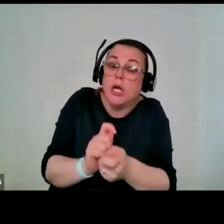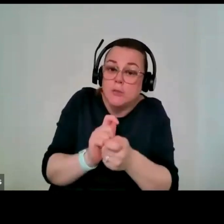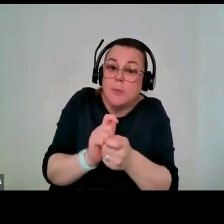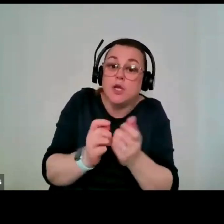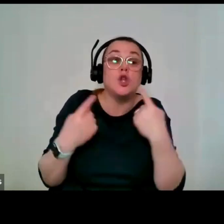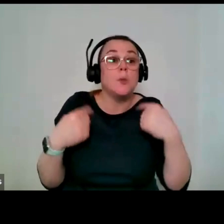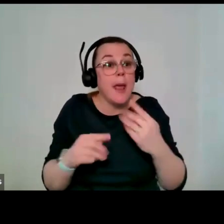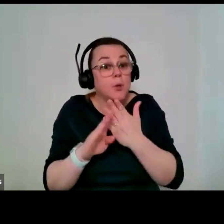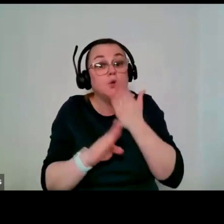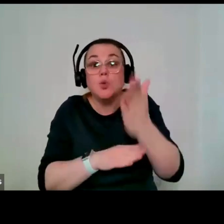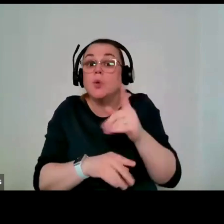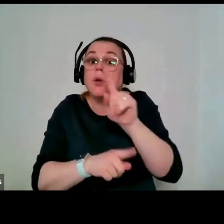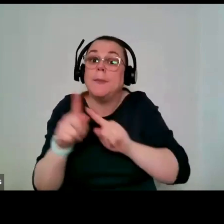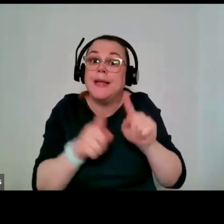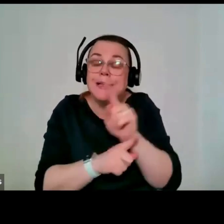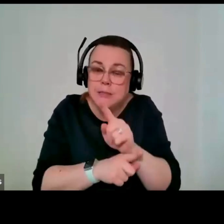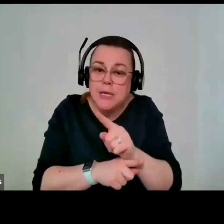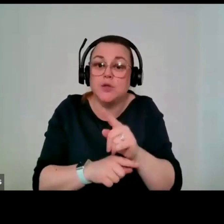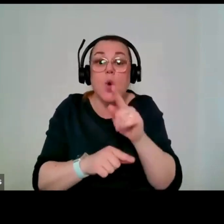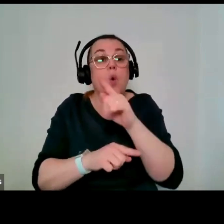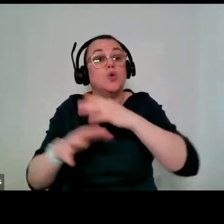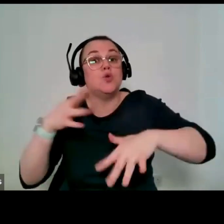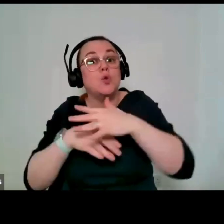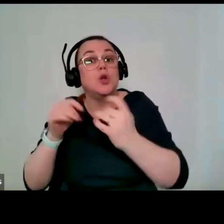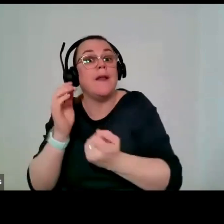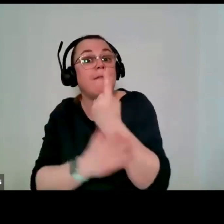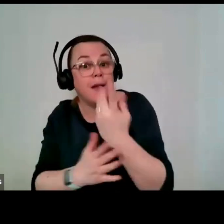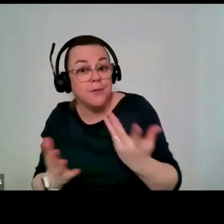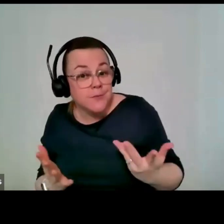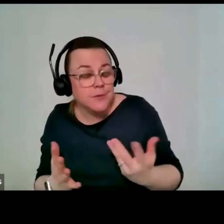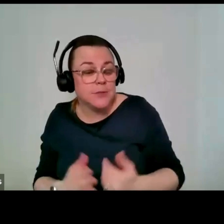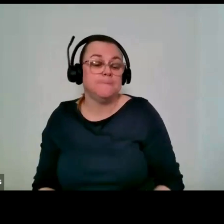attend those meetings or social events and so on.